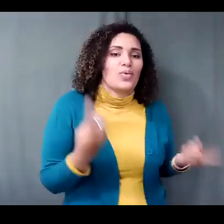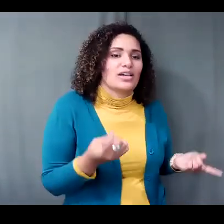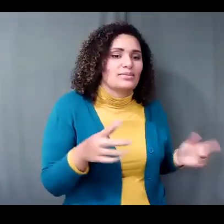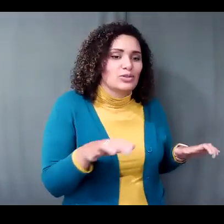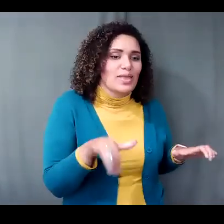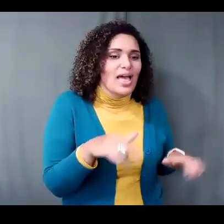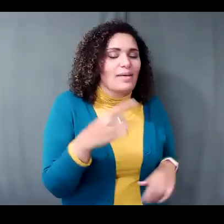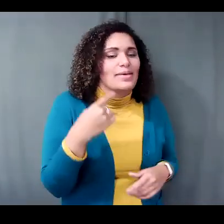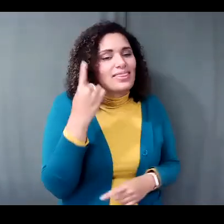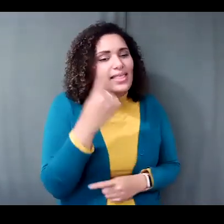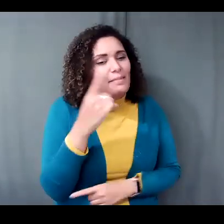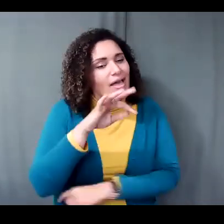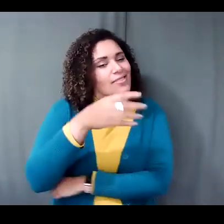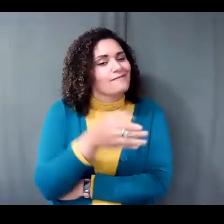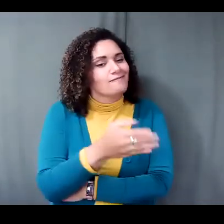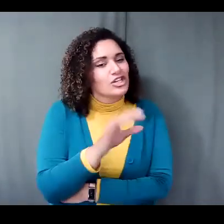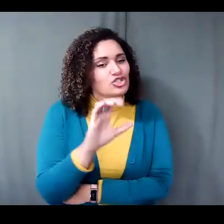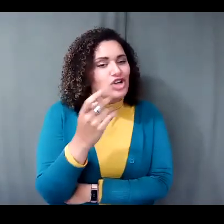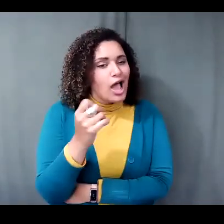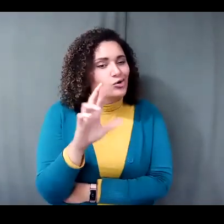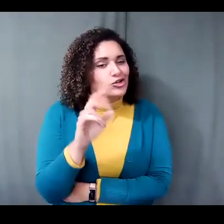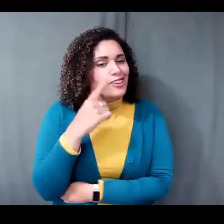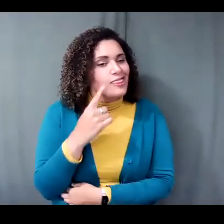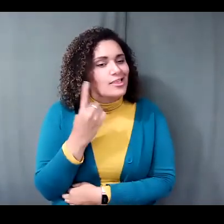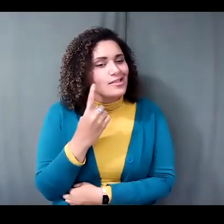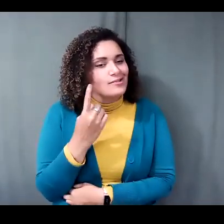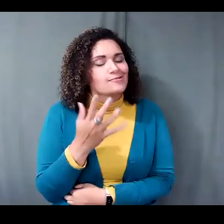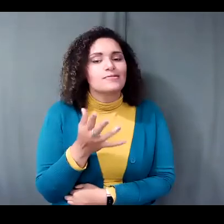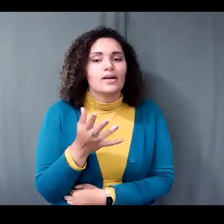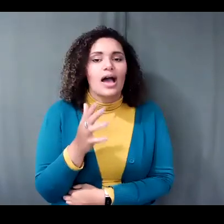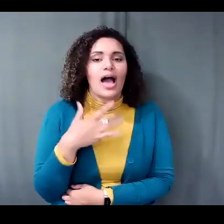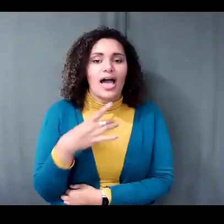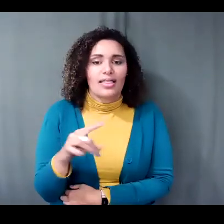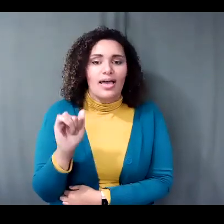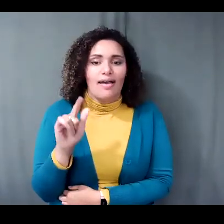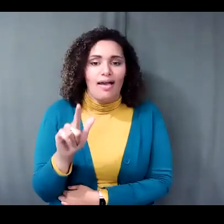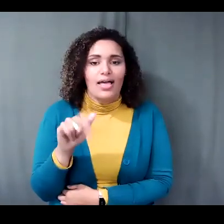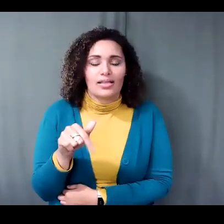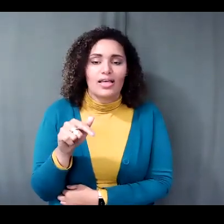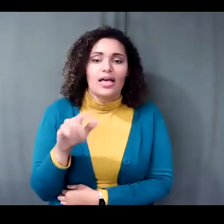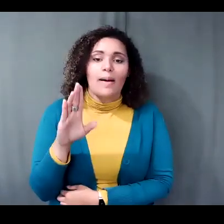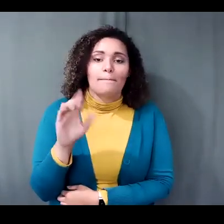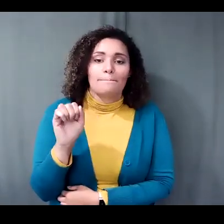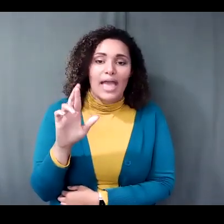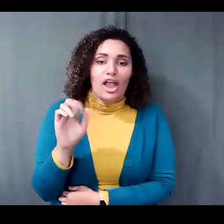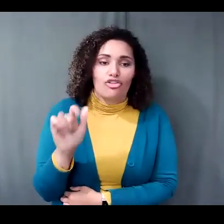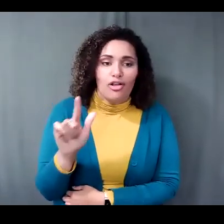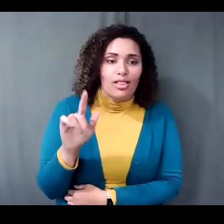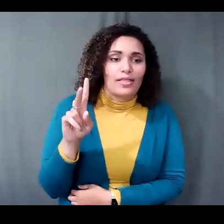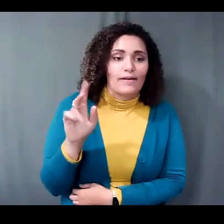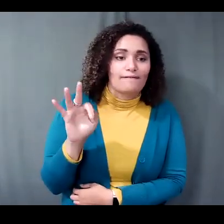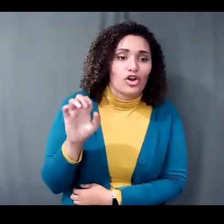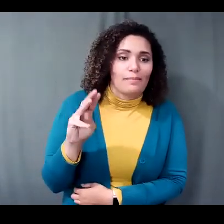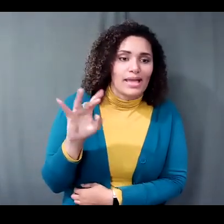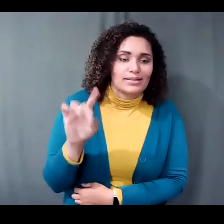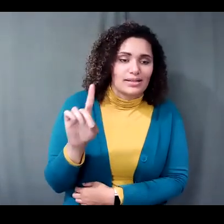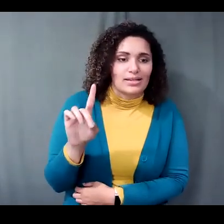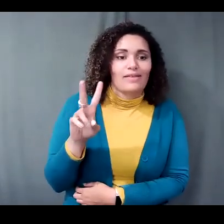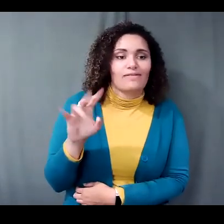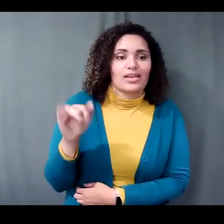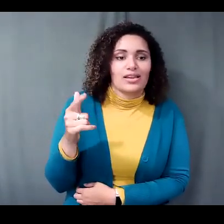with. Just saying, because that's going to be a lot of cooking. That's my plan. Because I don't like to cook, even when it's